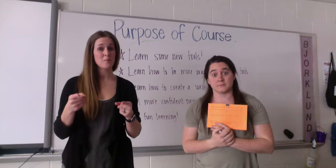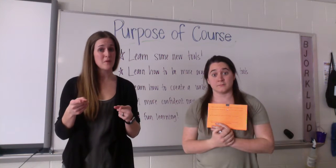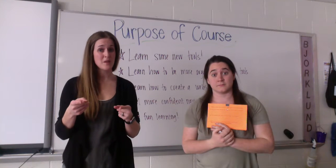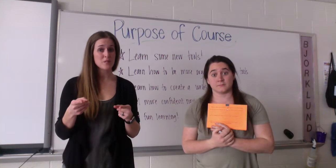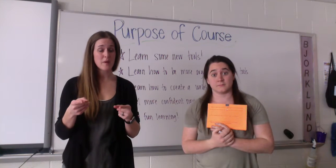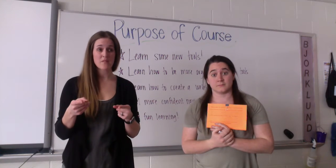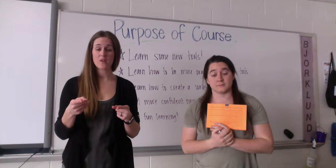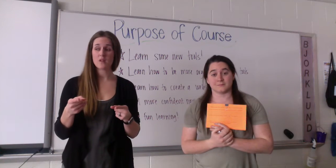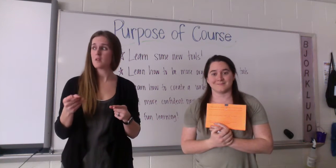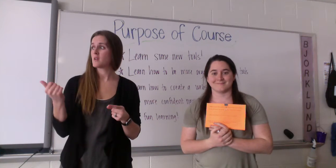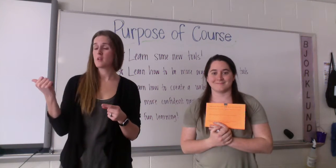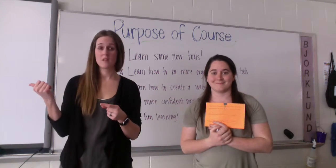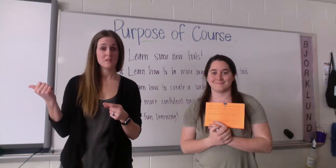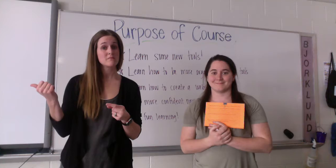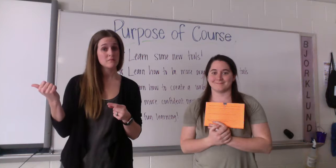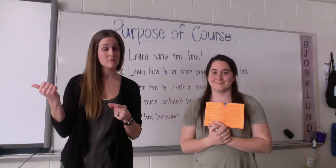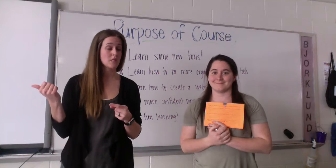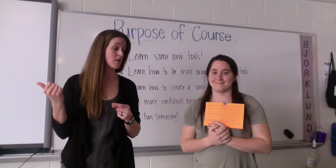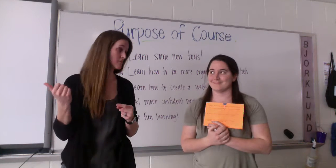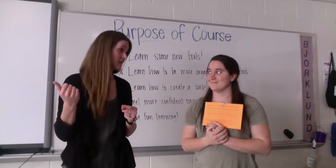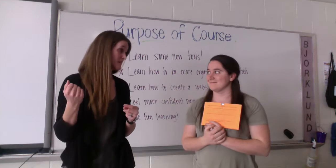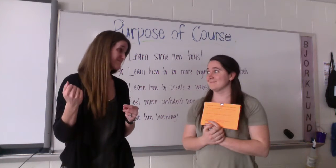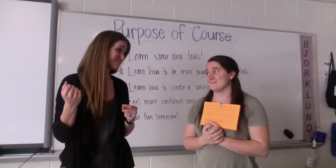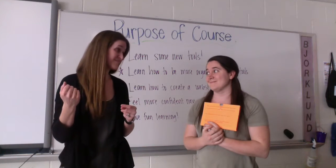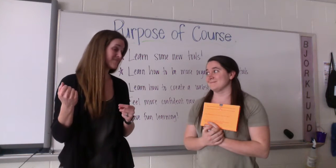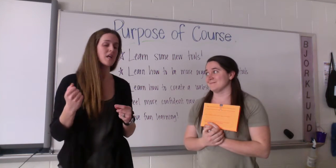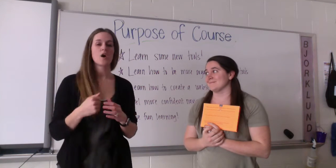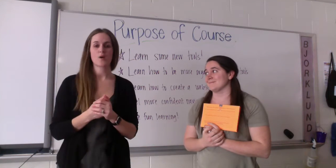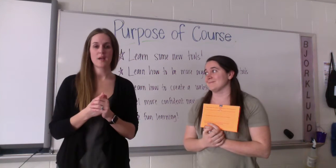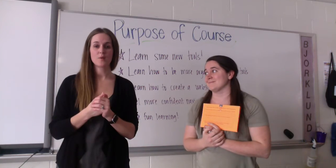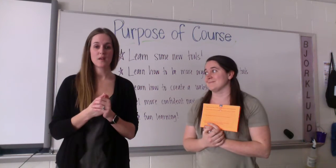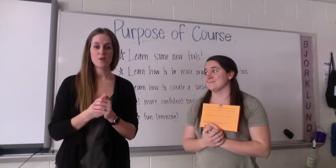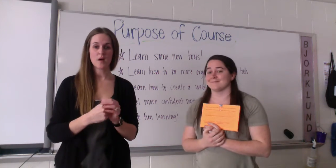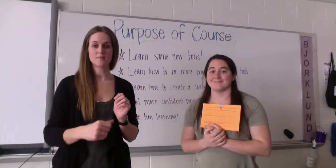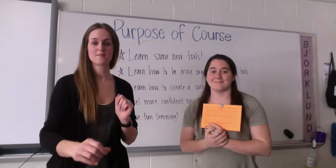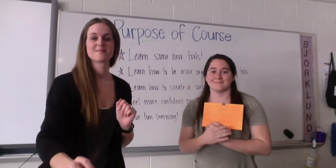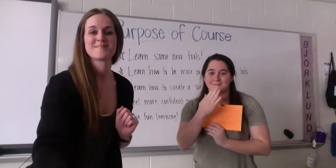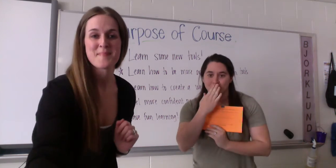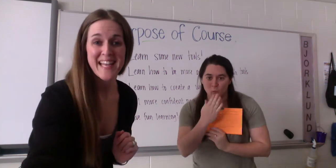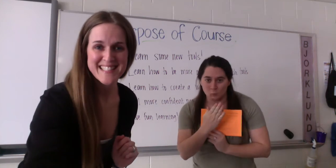Be respectful. Right? Mm-hmm. Okay. We love you all. Bye.